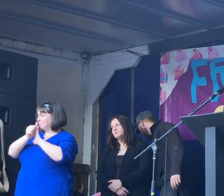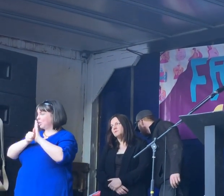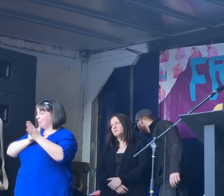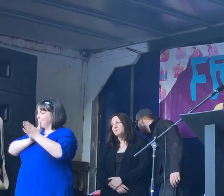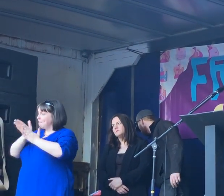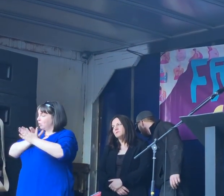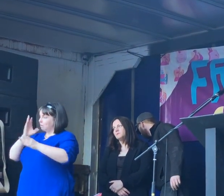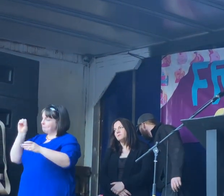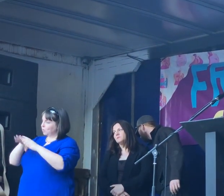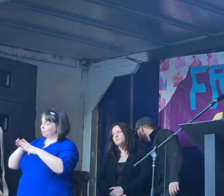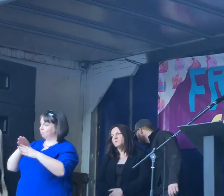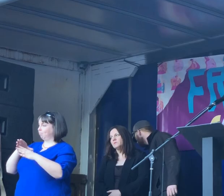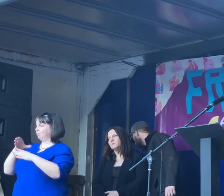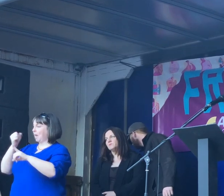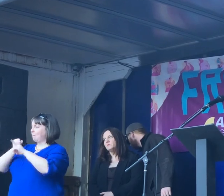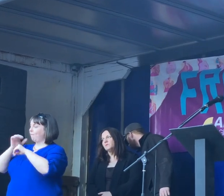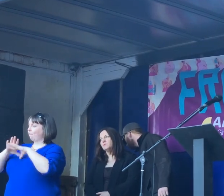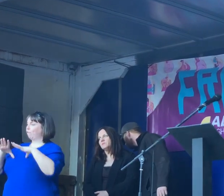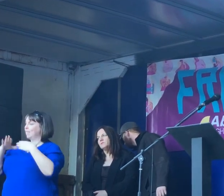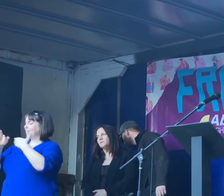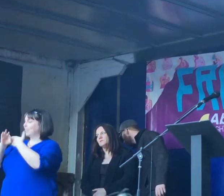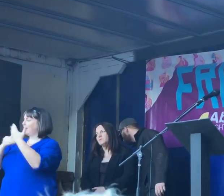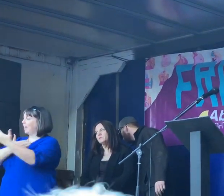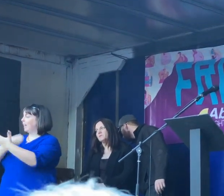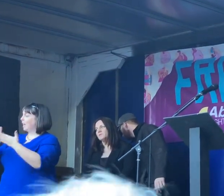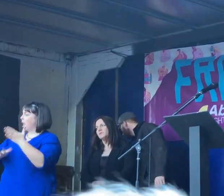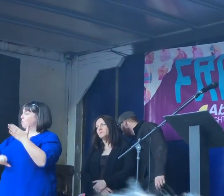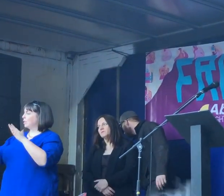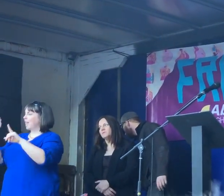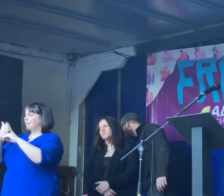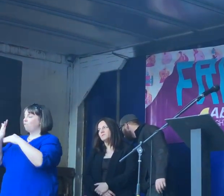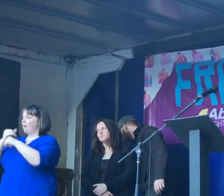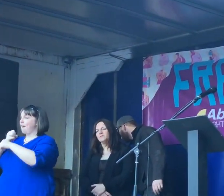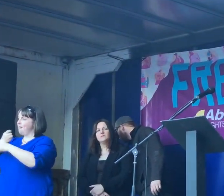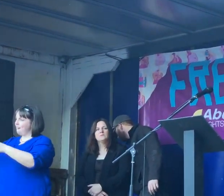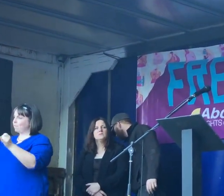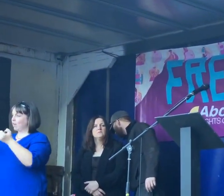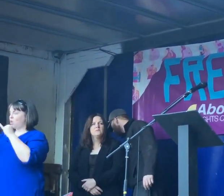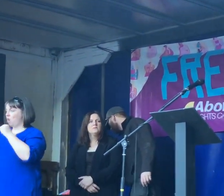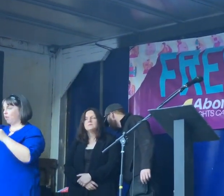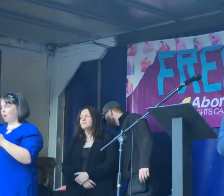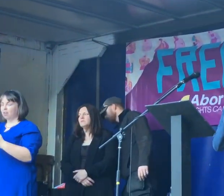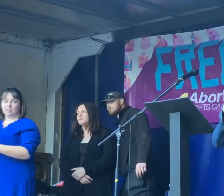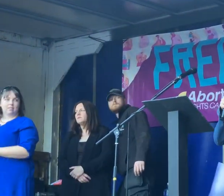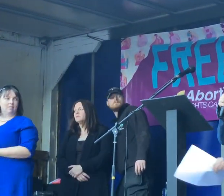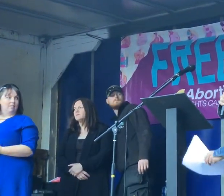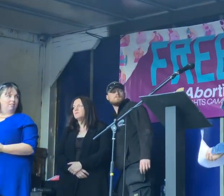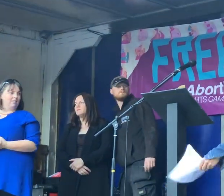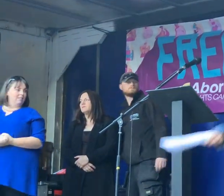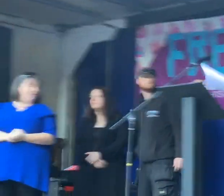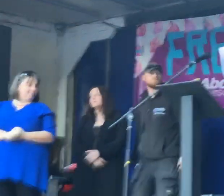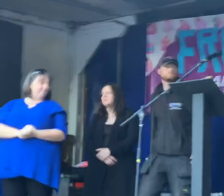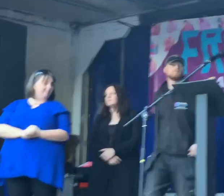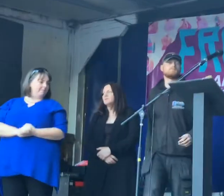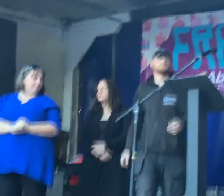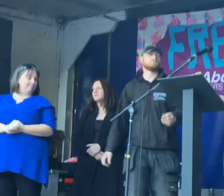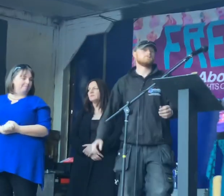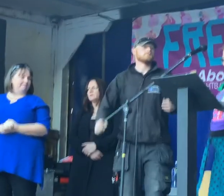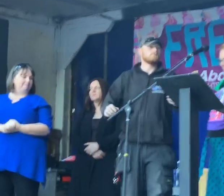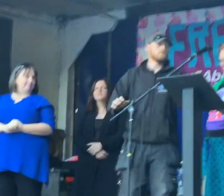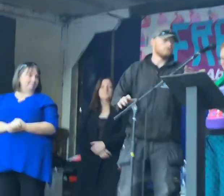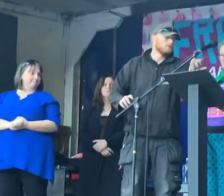into the campaign for free, safe, legal abortion access for everyone who needs it in Northern Ireland. Here they are, give them a huge welcome.